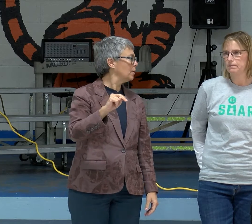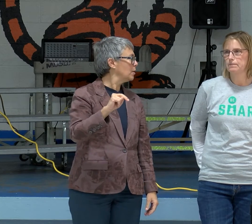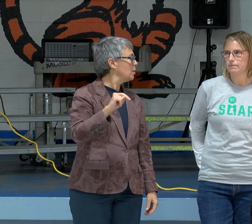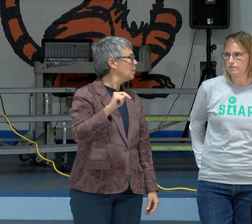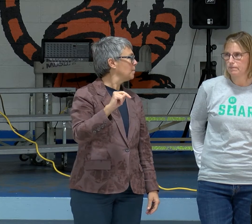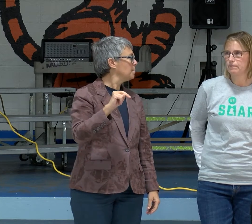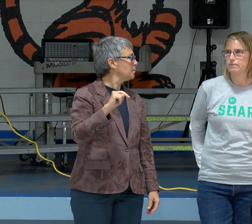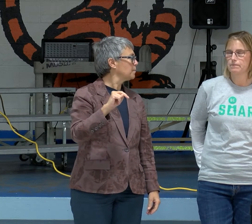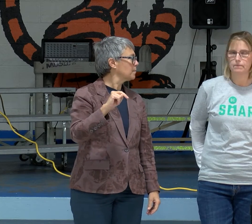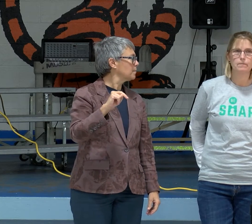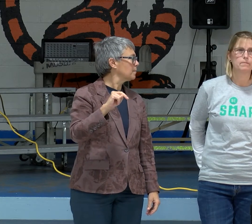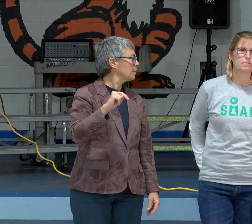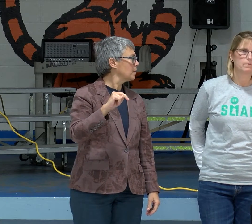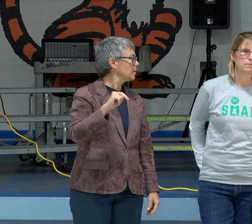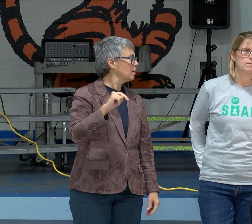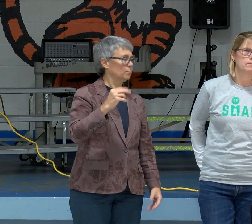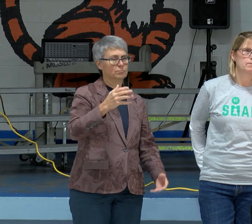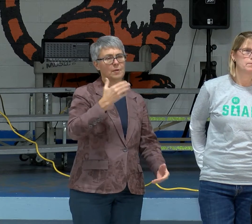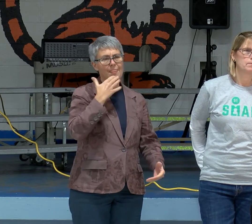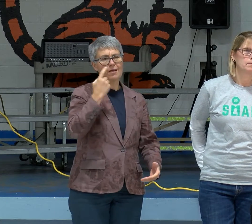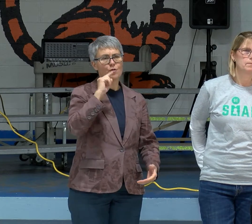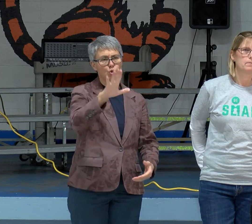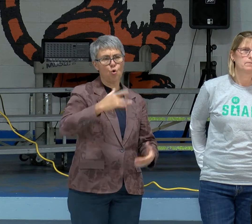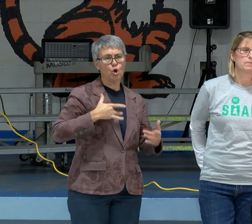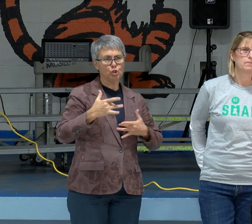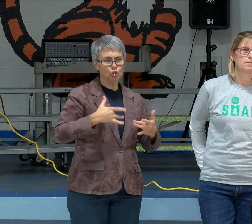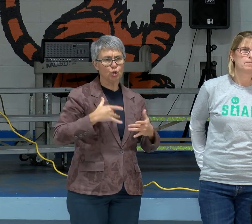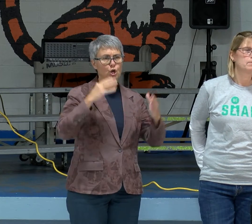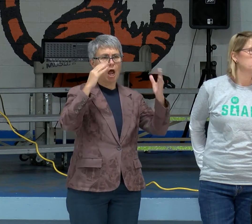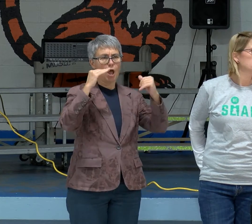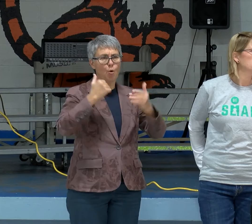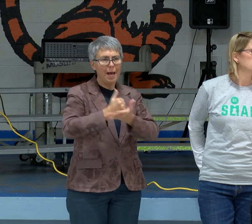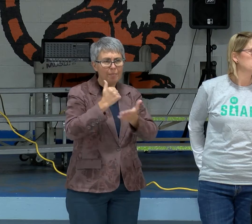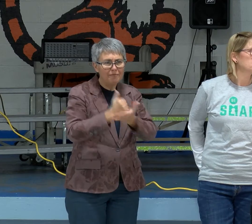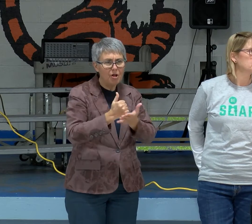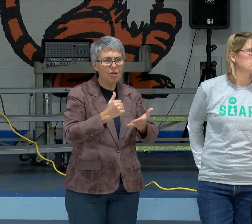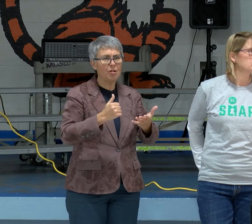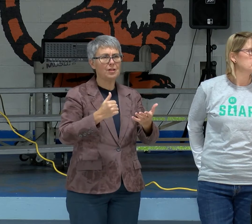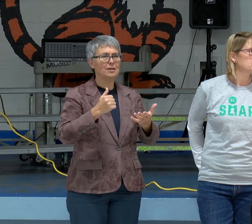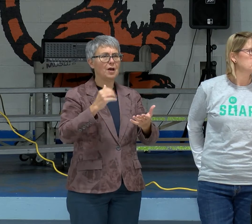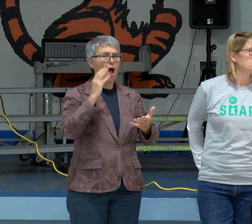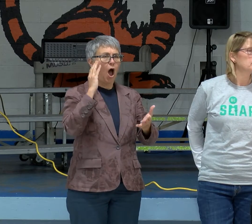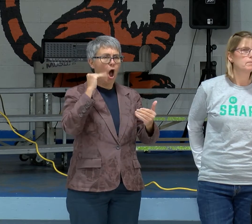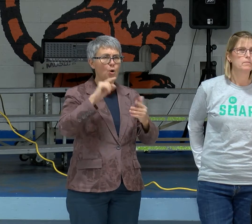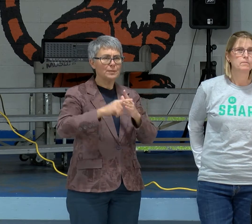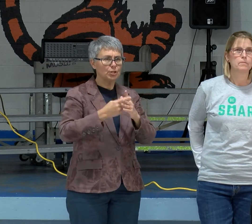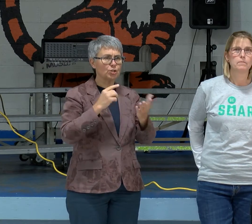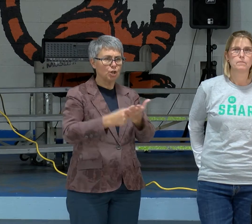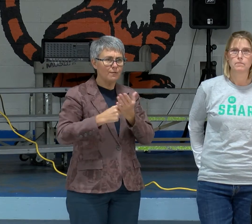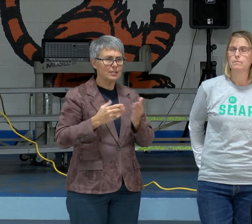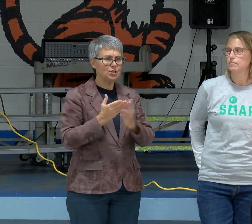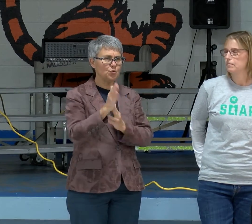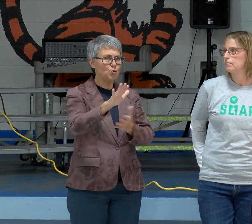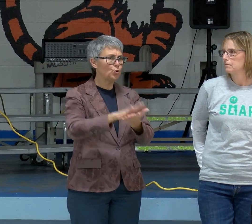for your concern, and I hope that some of this was helpful, and I hope that this starts a conversation all through your school.